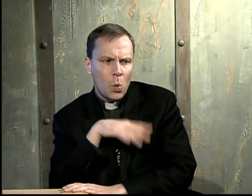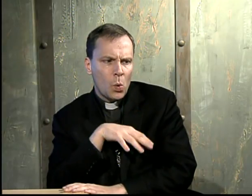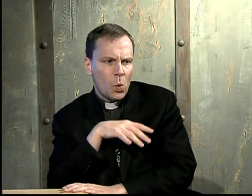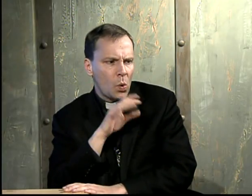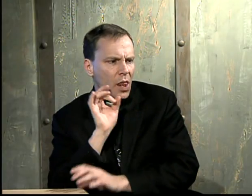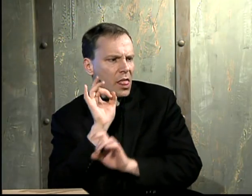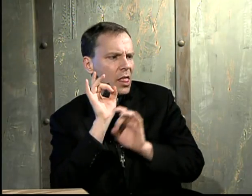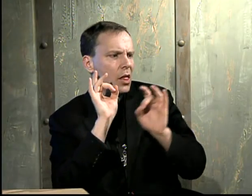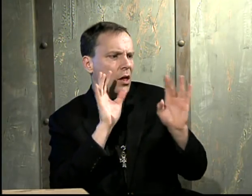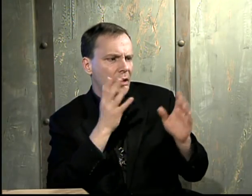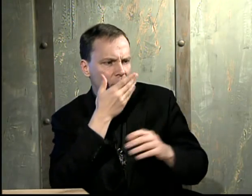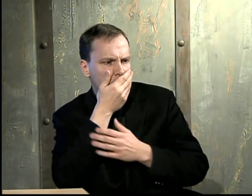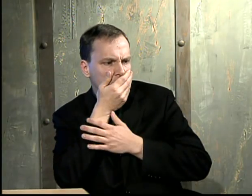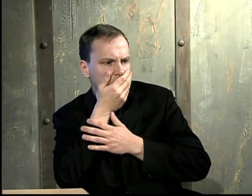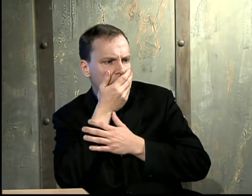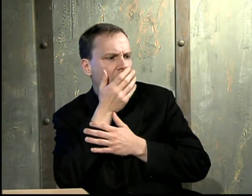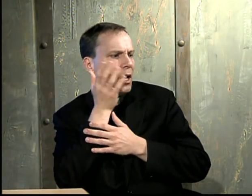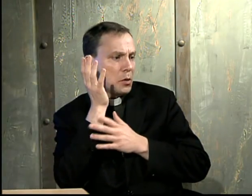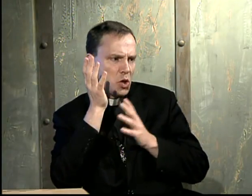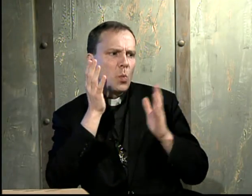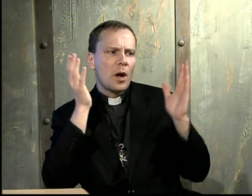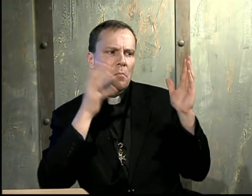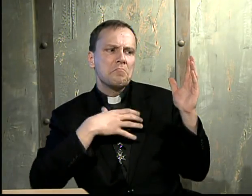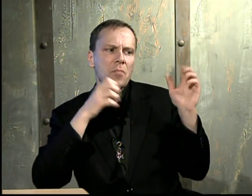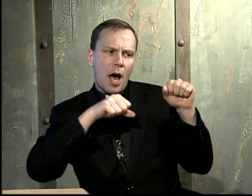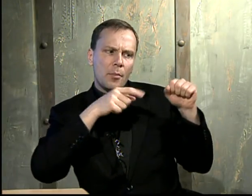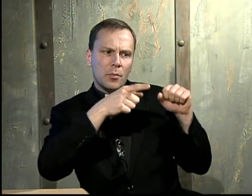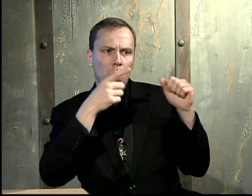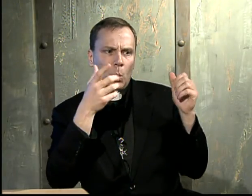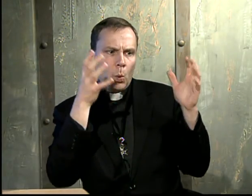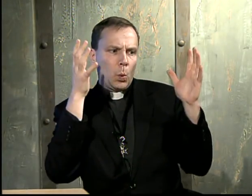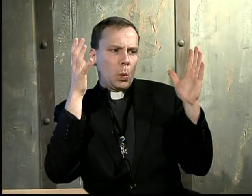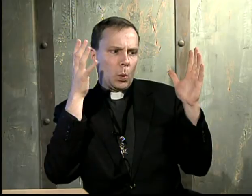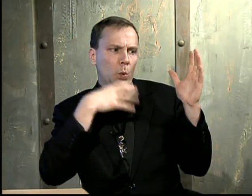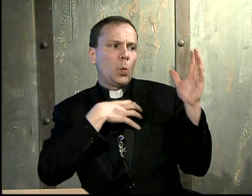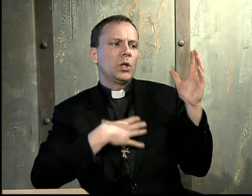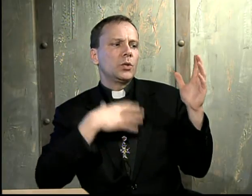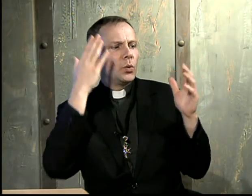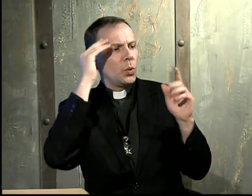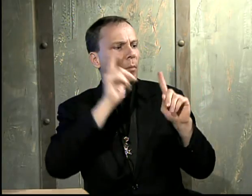and say, oh, your child is deaf. That's such a terrible thing.